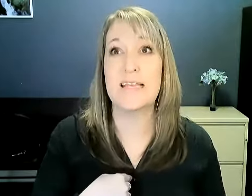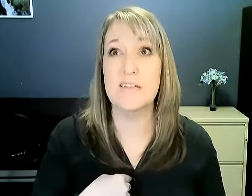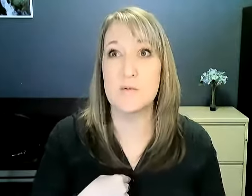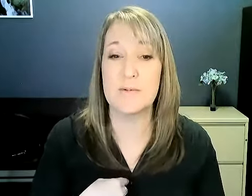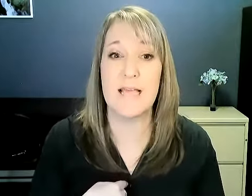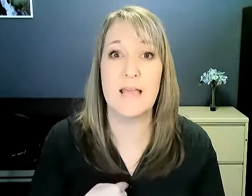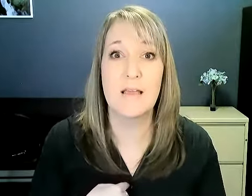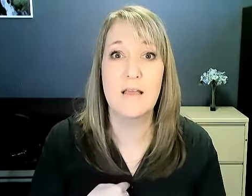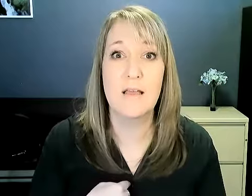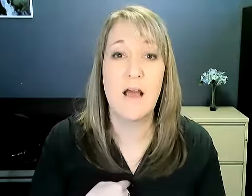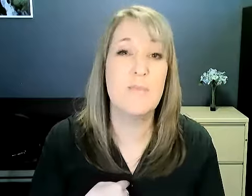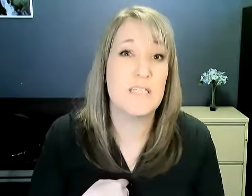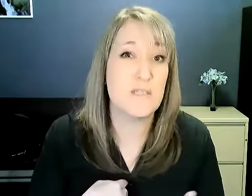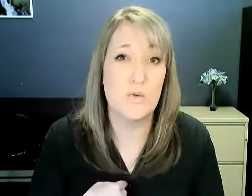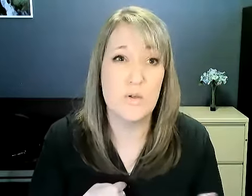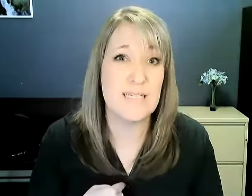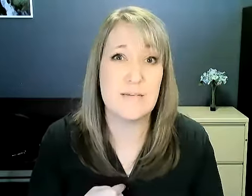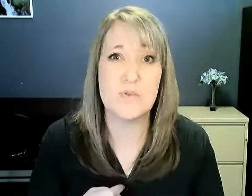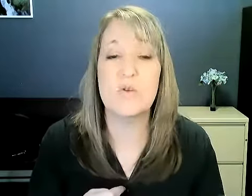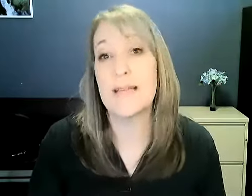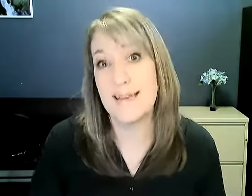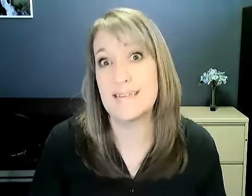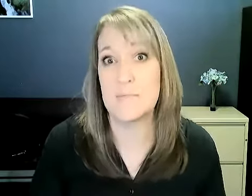English, we would say, I miss school or I skip school because I'm sick.